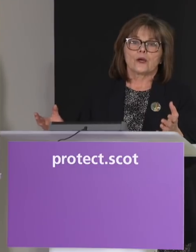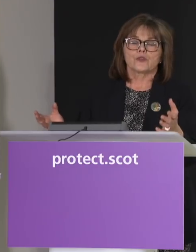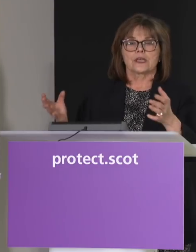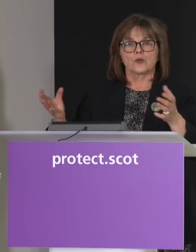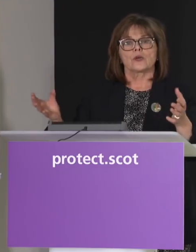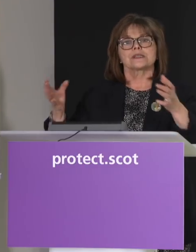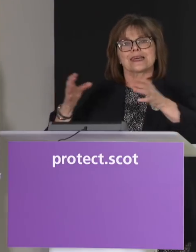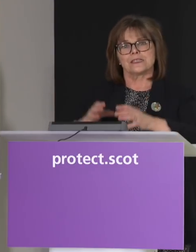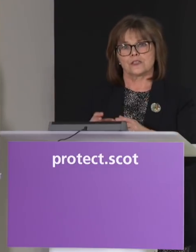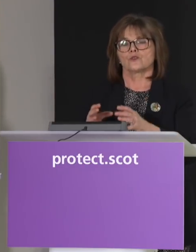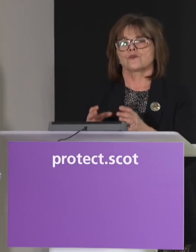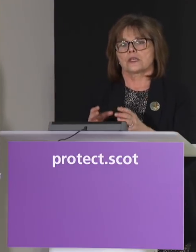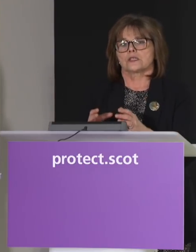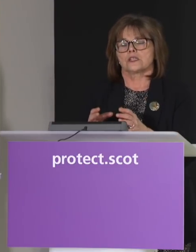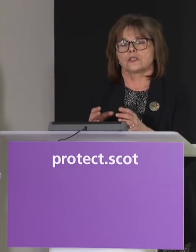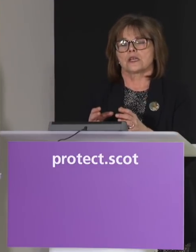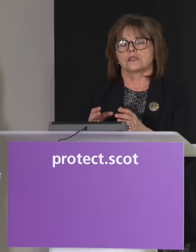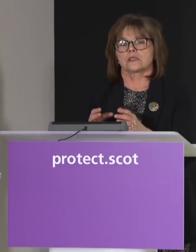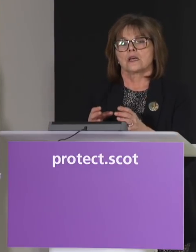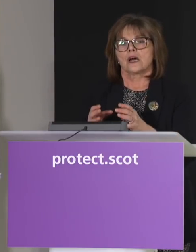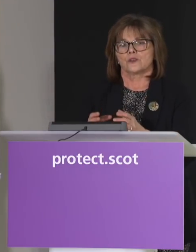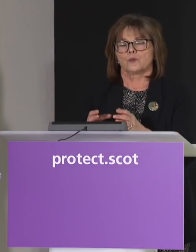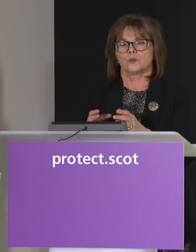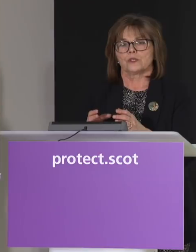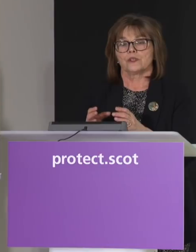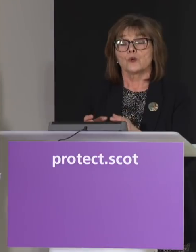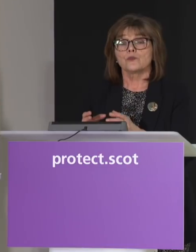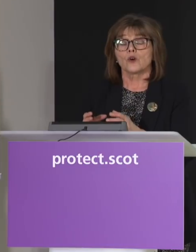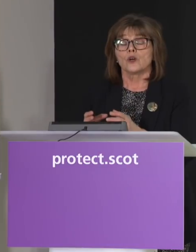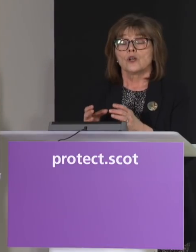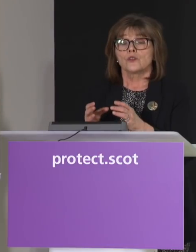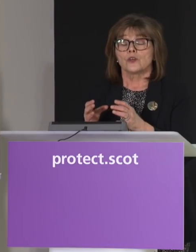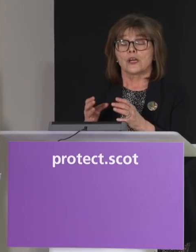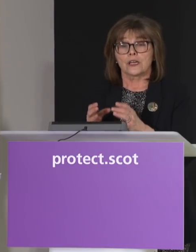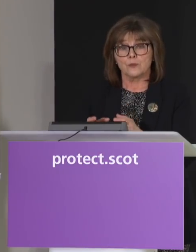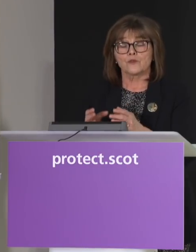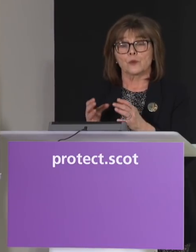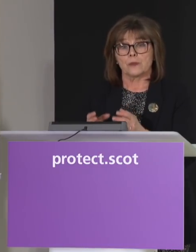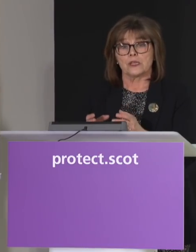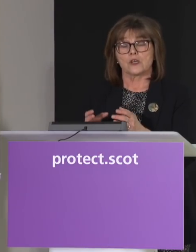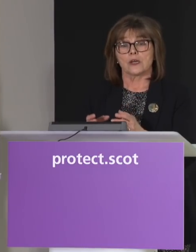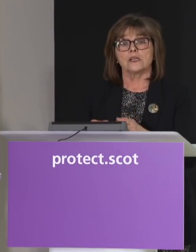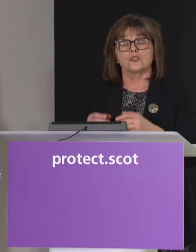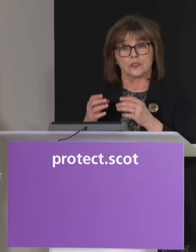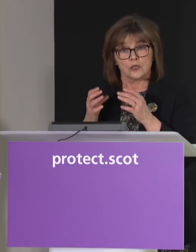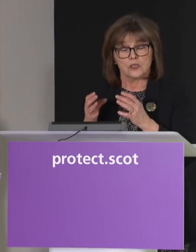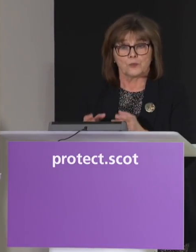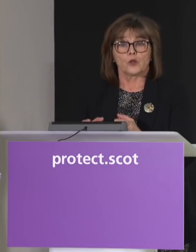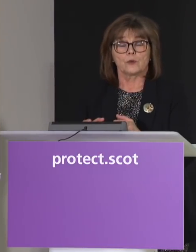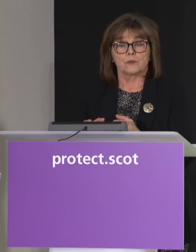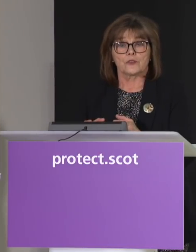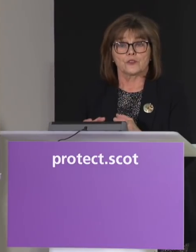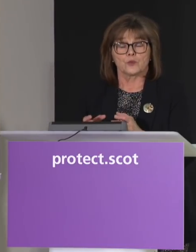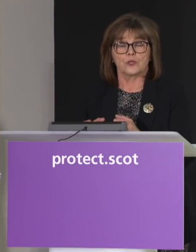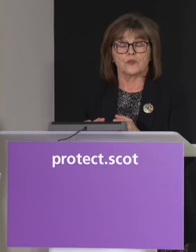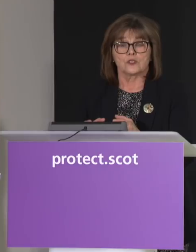bringing health and care workers into those vaccination centres at the moment. Now we've got the agreement from MHRA to the